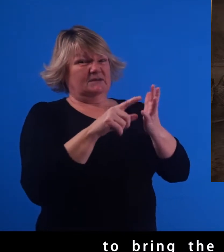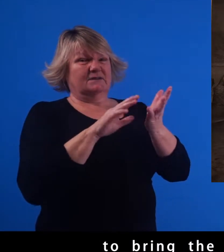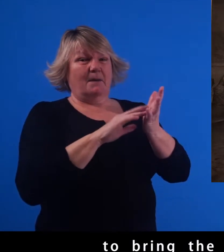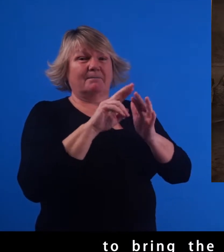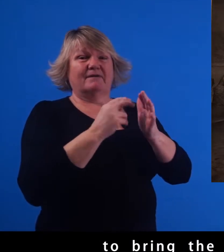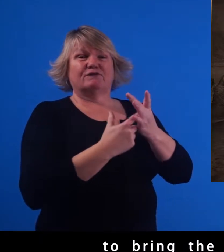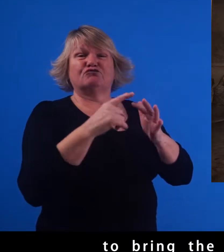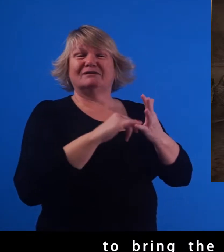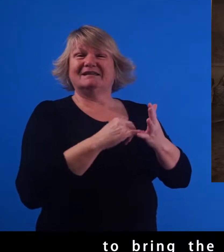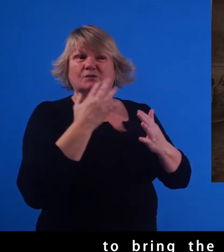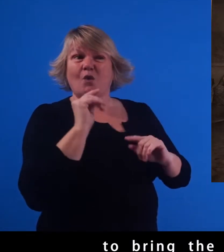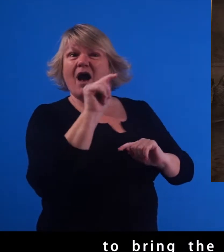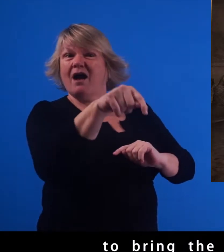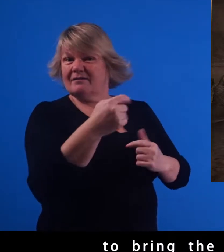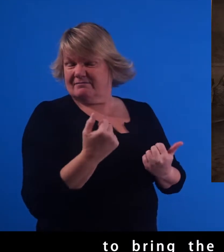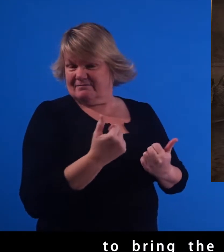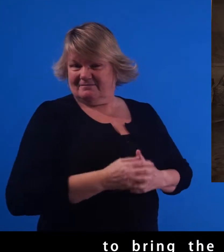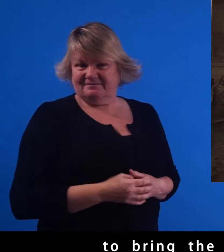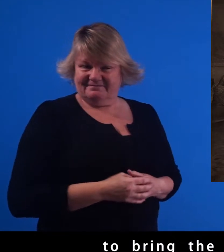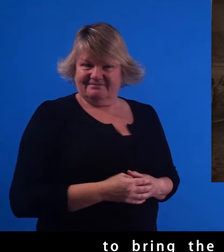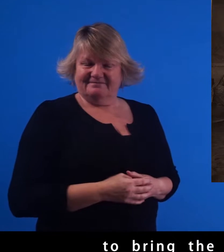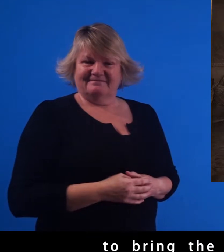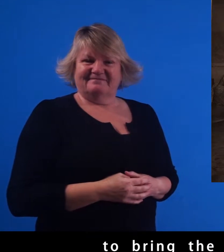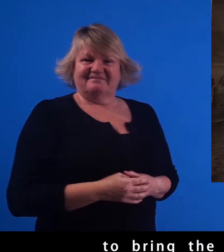their return to Scotland.